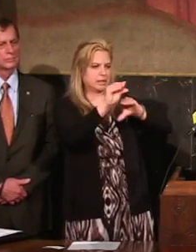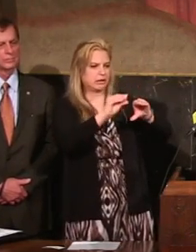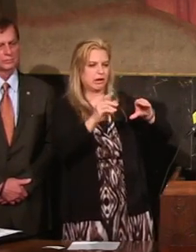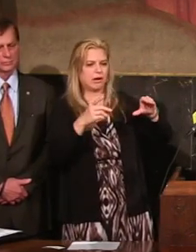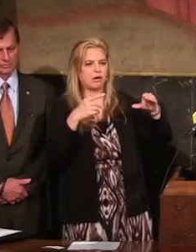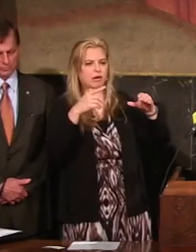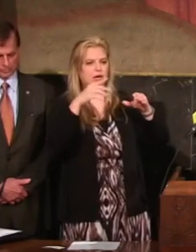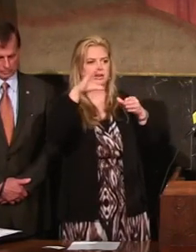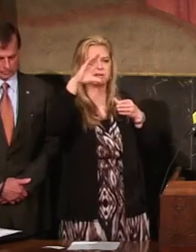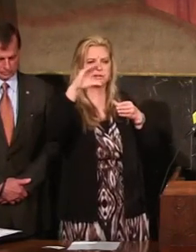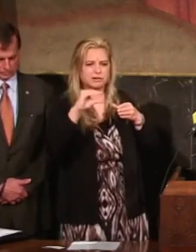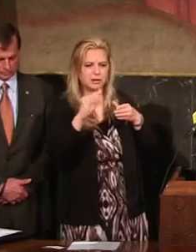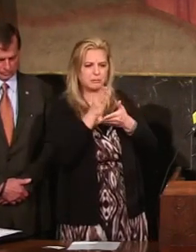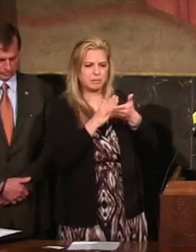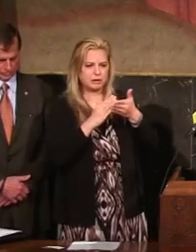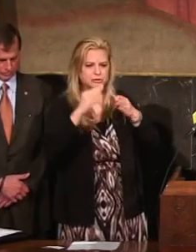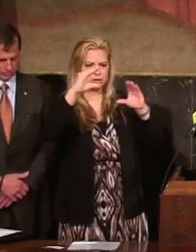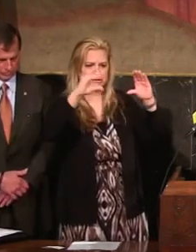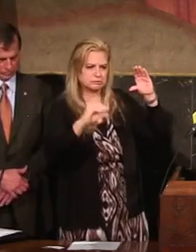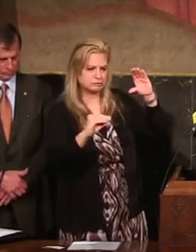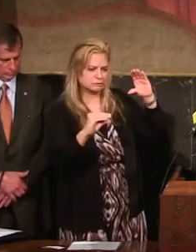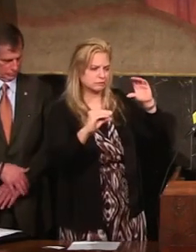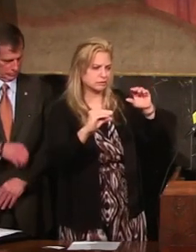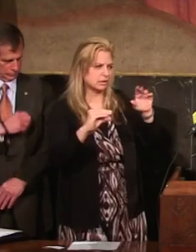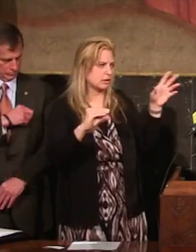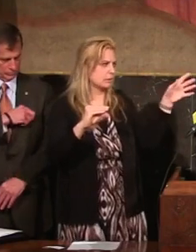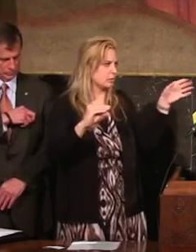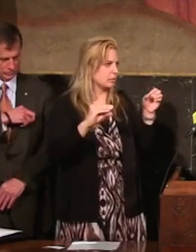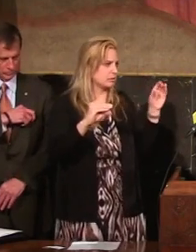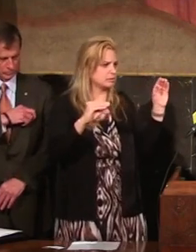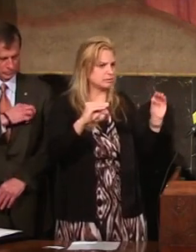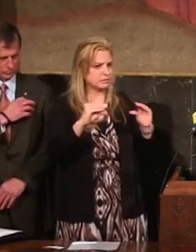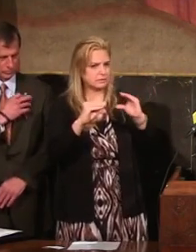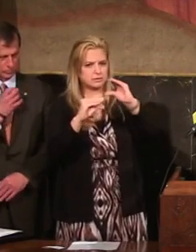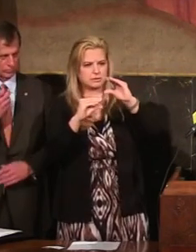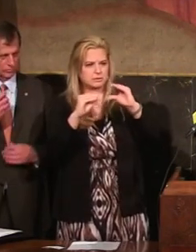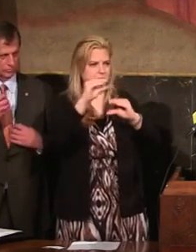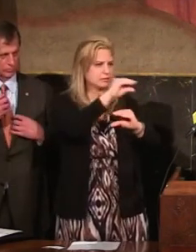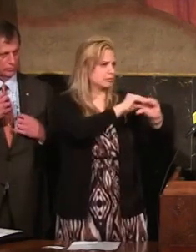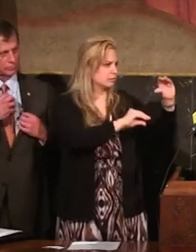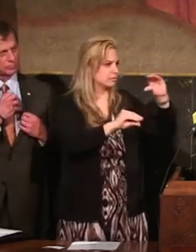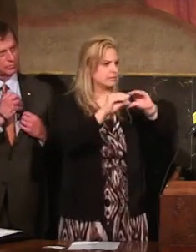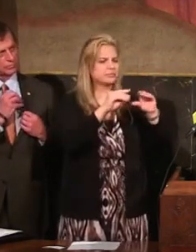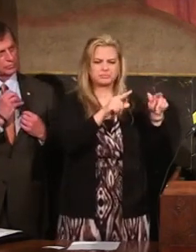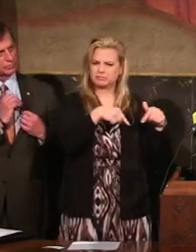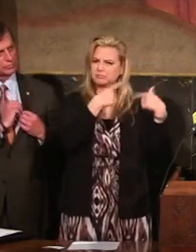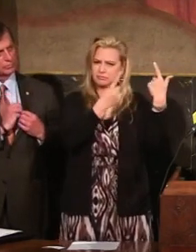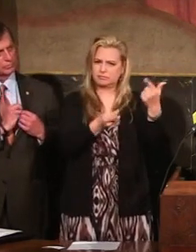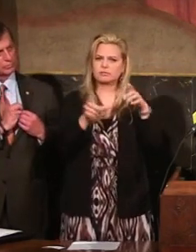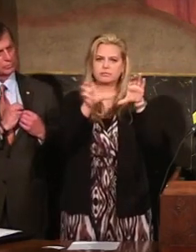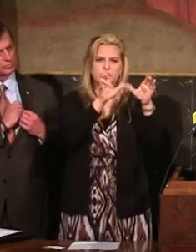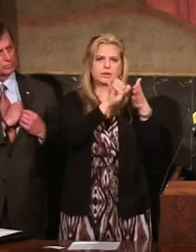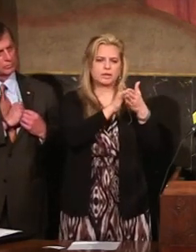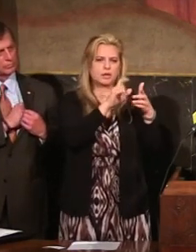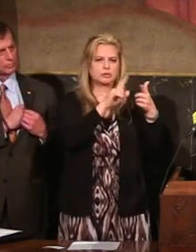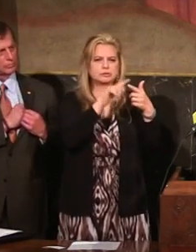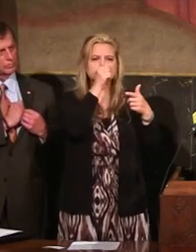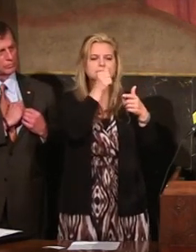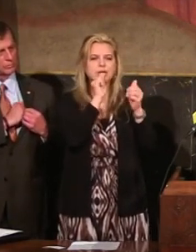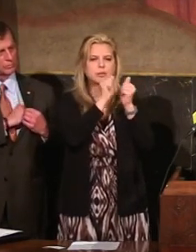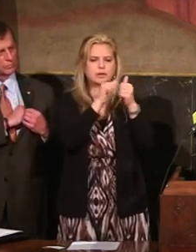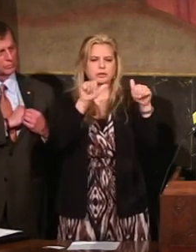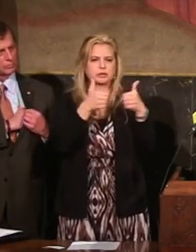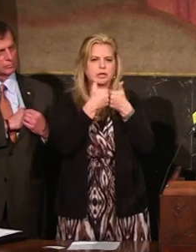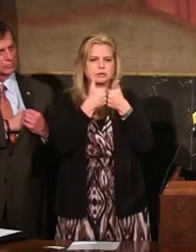one area by pooling excess receipts from another area. This is a process that has long been used to cope with the challenges